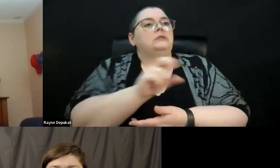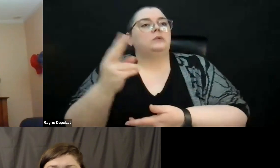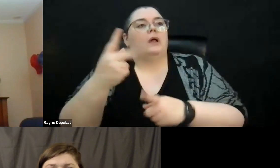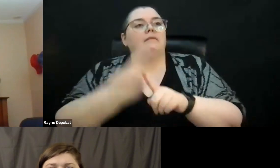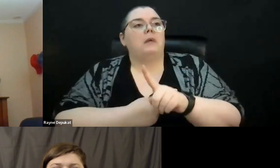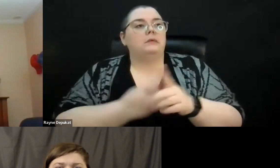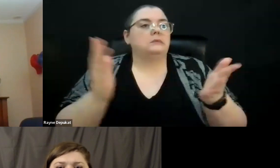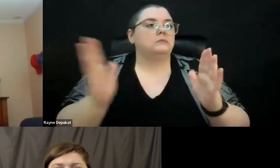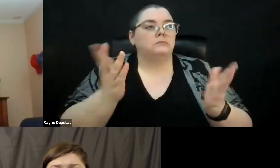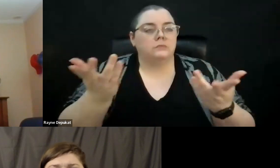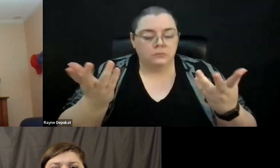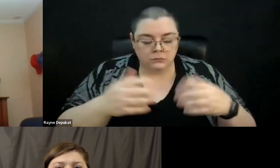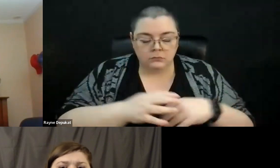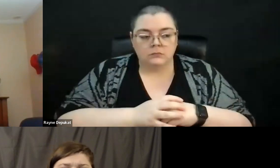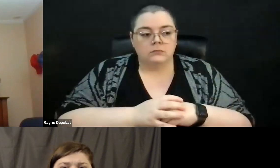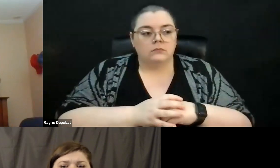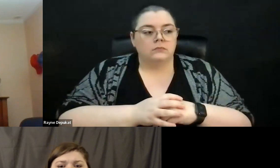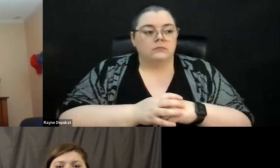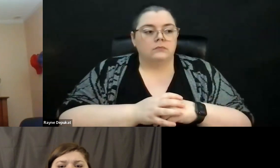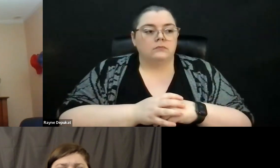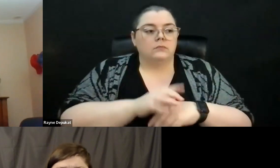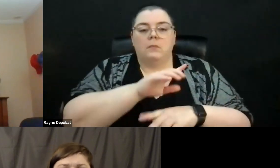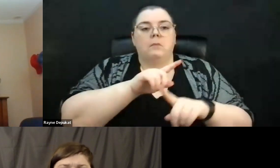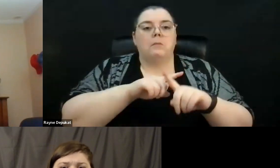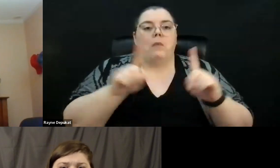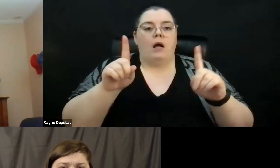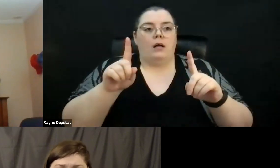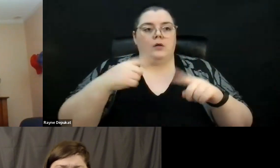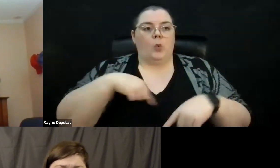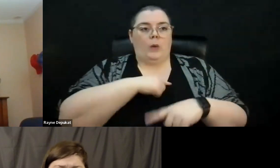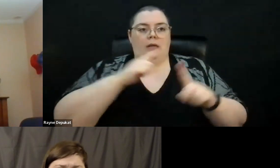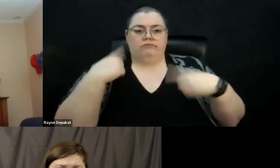they gave, potential maybe 6 to 12 months range.